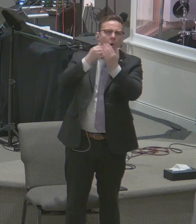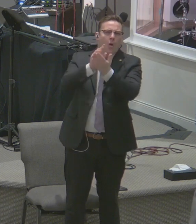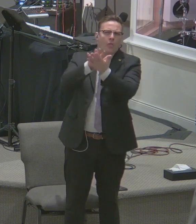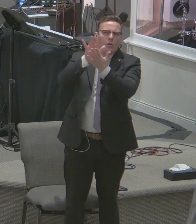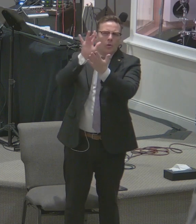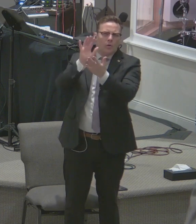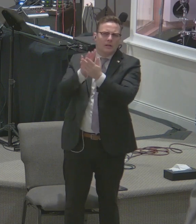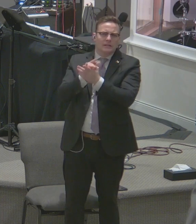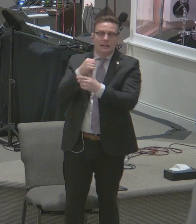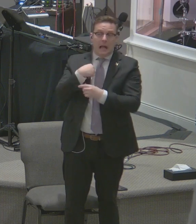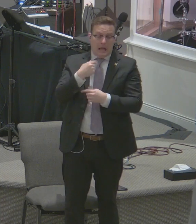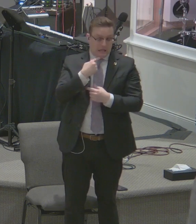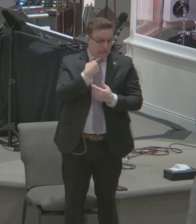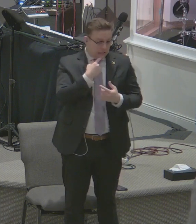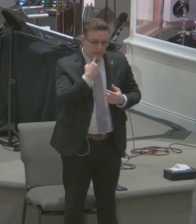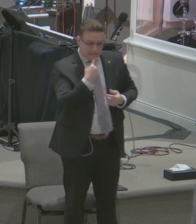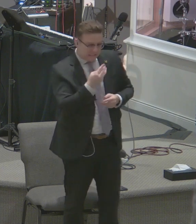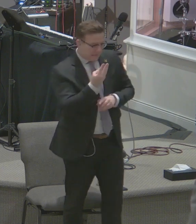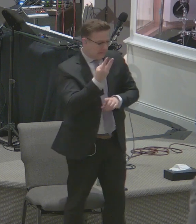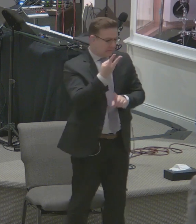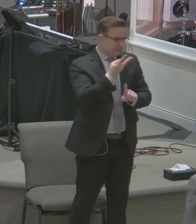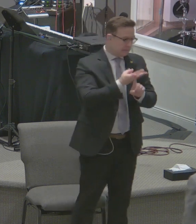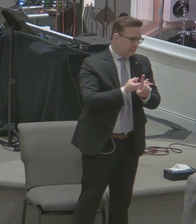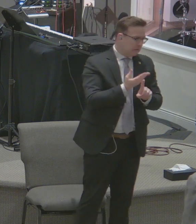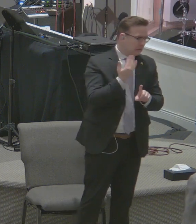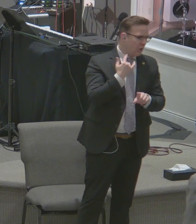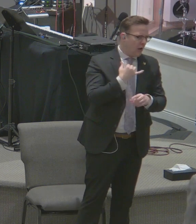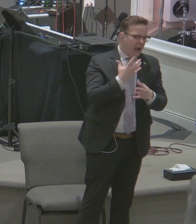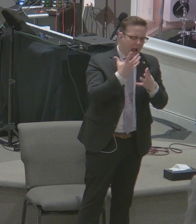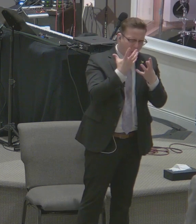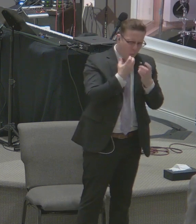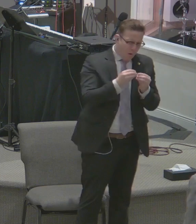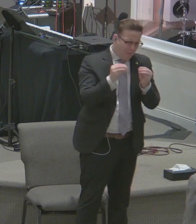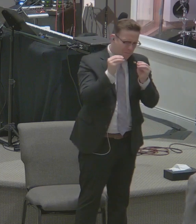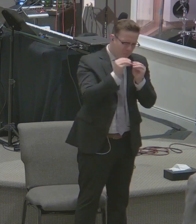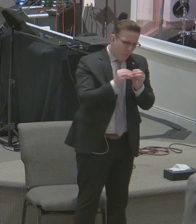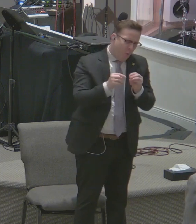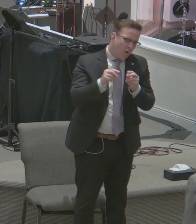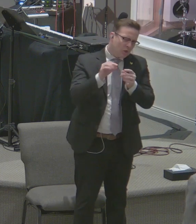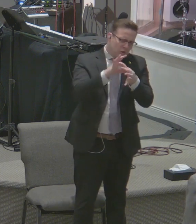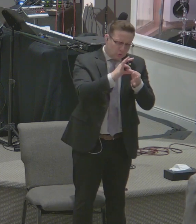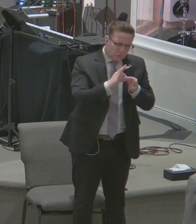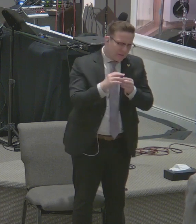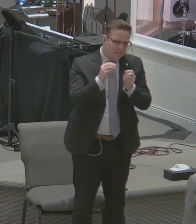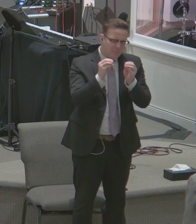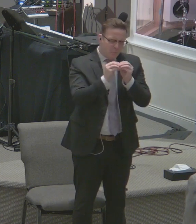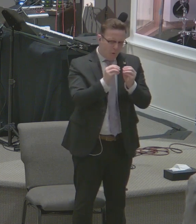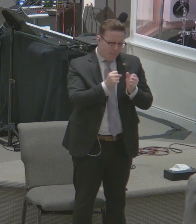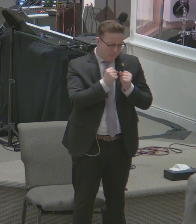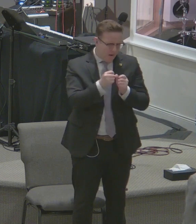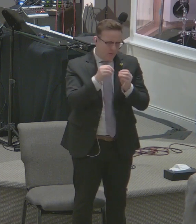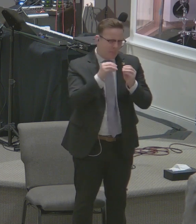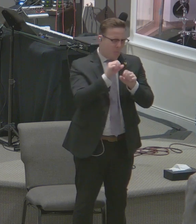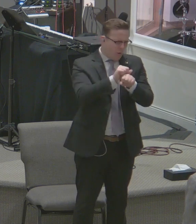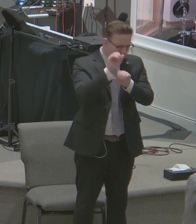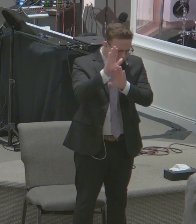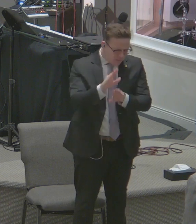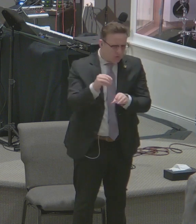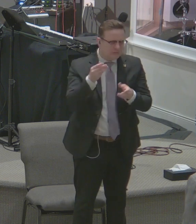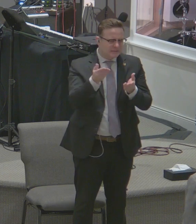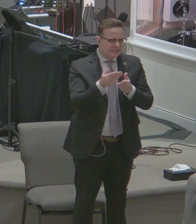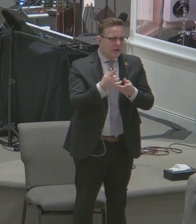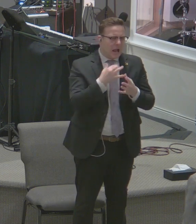more gifts of the Spirit moving through our church. I want more people called to the ministry. I want more unity, more power, more miracles than I've ever seen